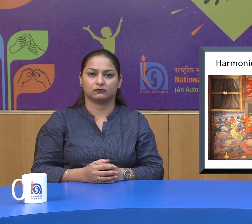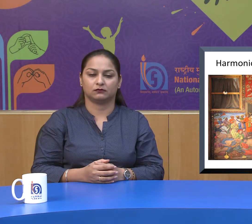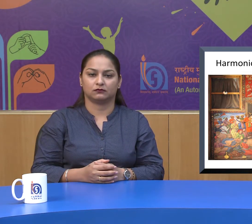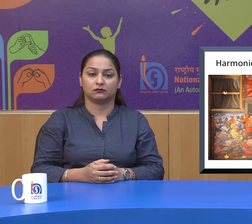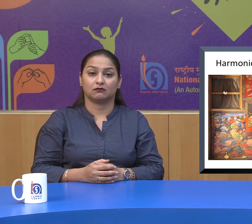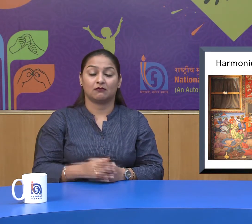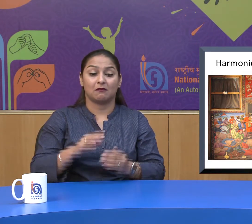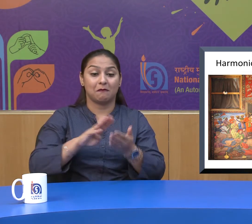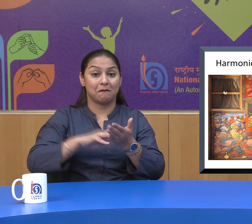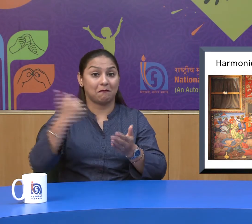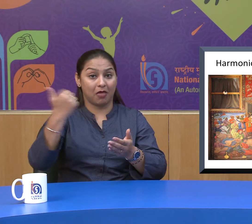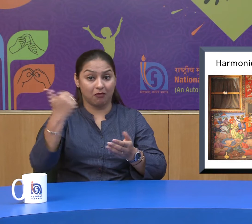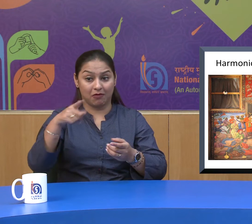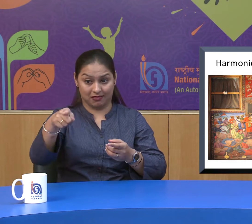Members of both the communities